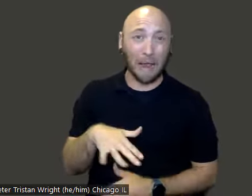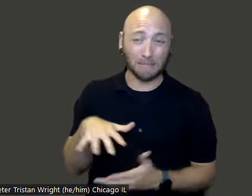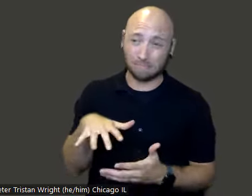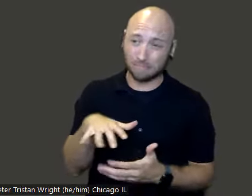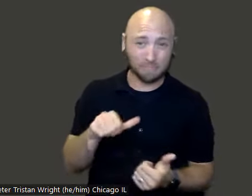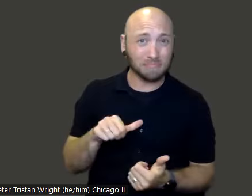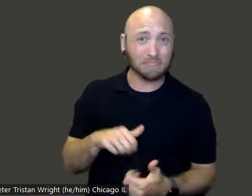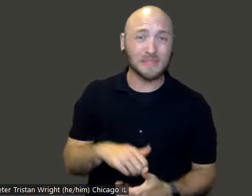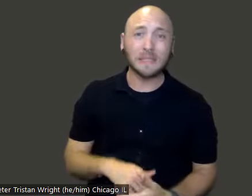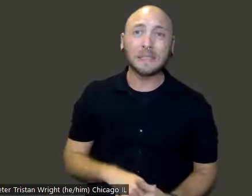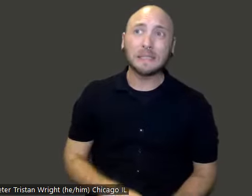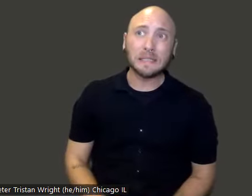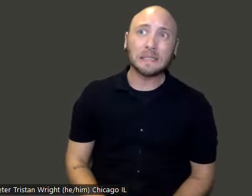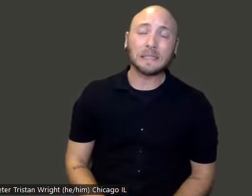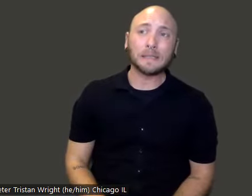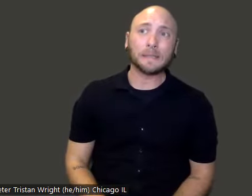And